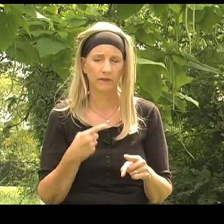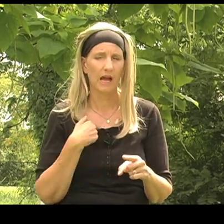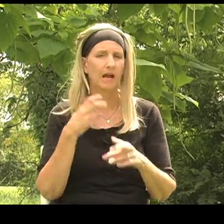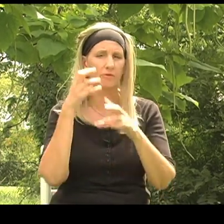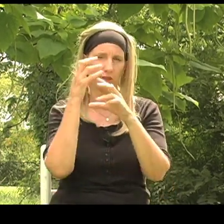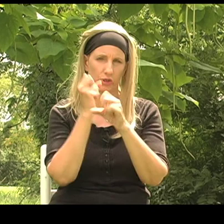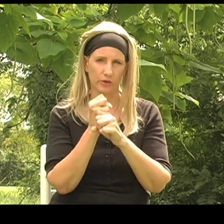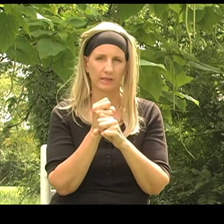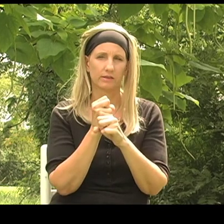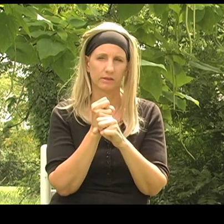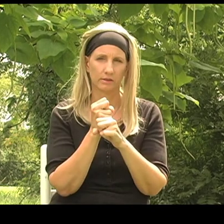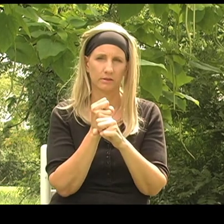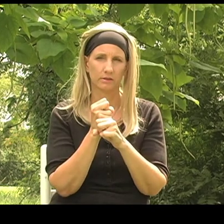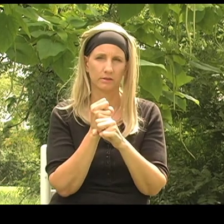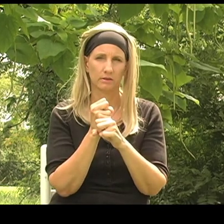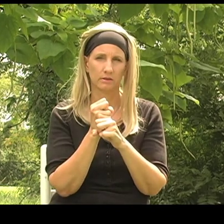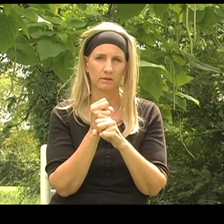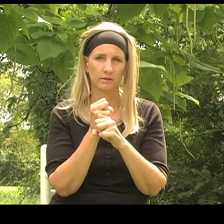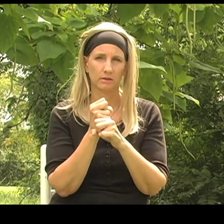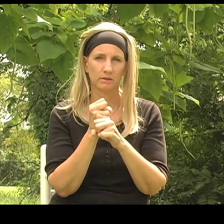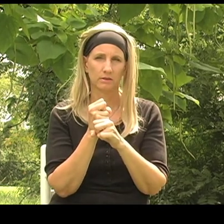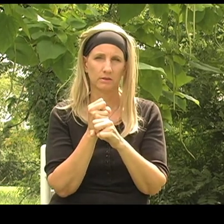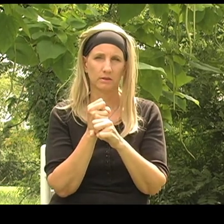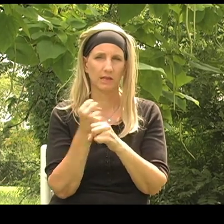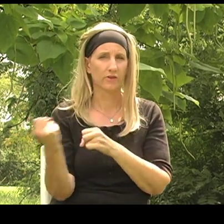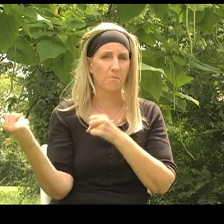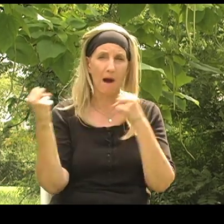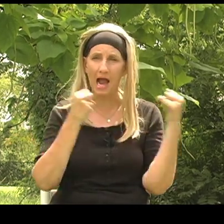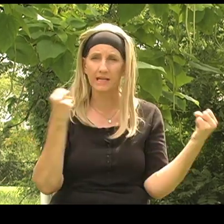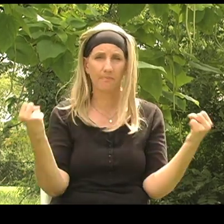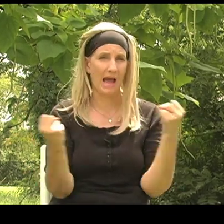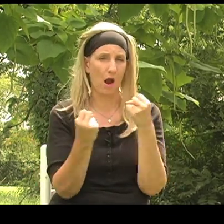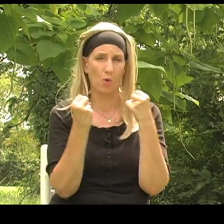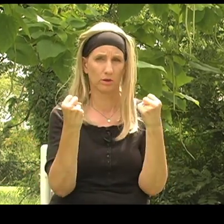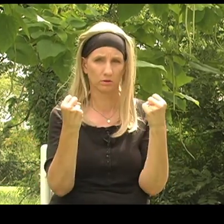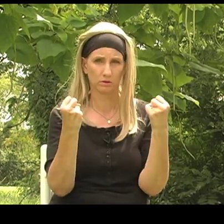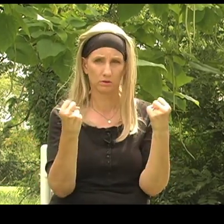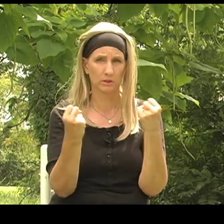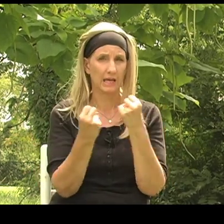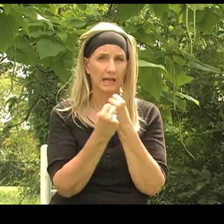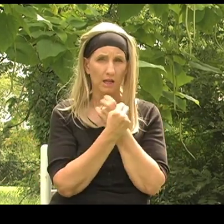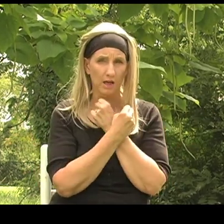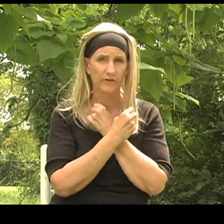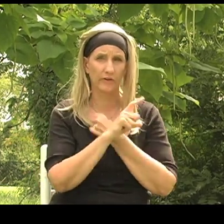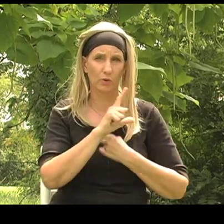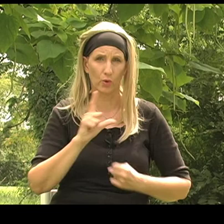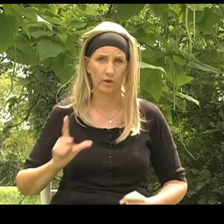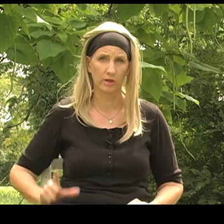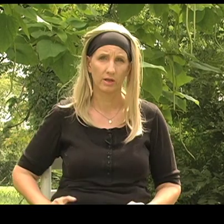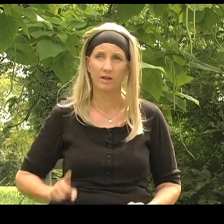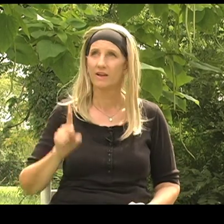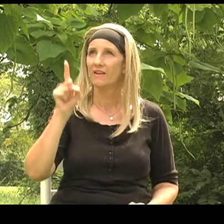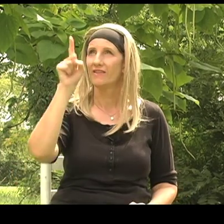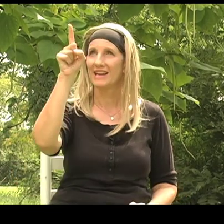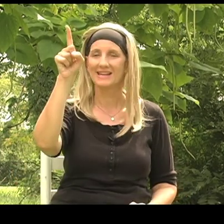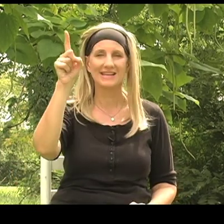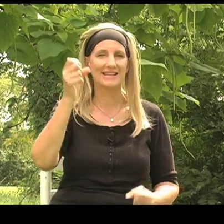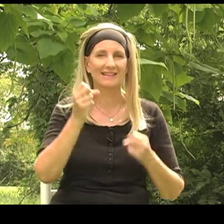I'm going to trust in the mighty power and love of the Lord. That He